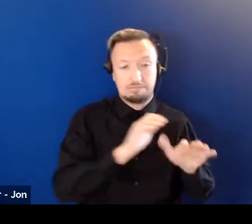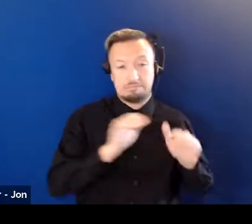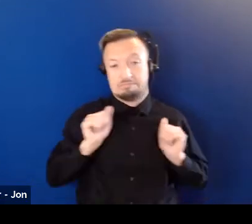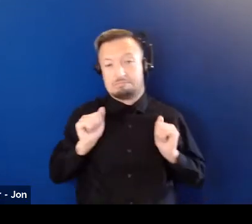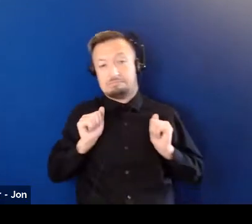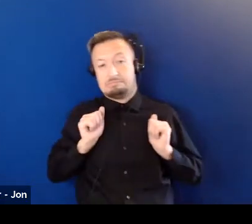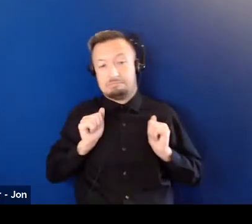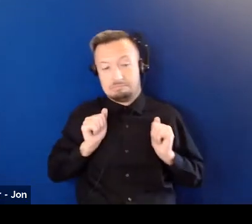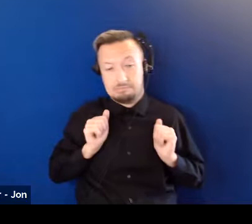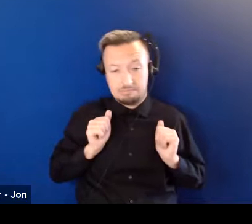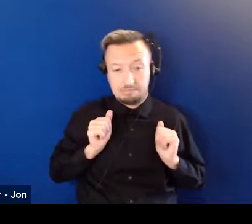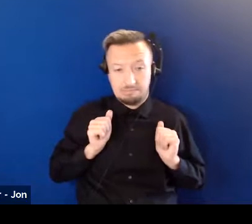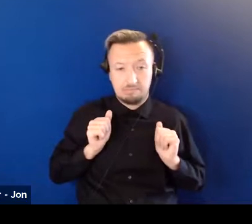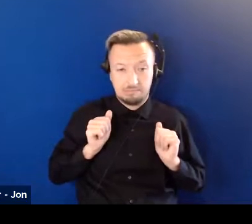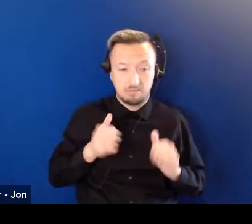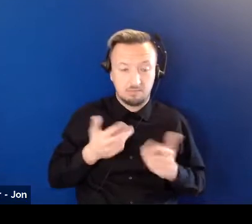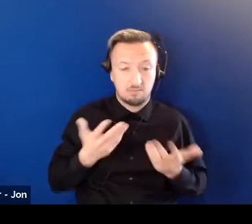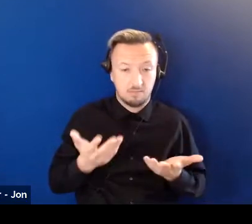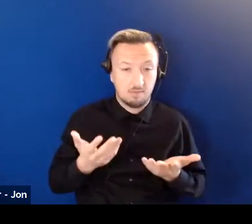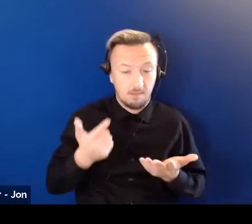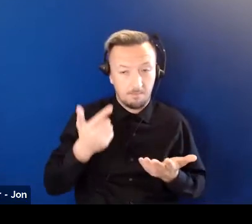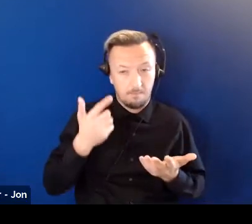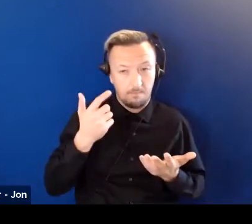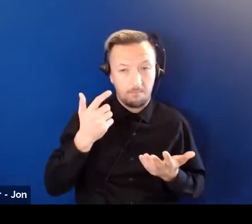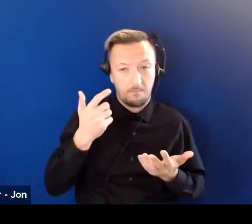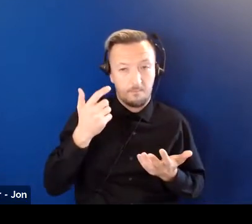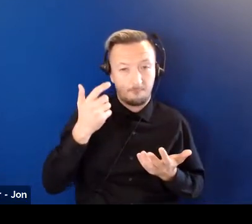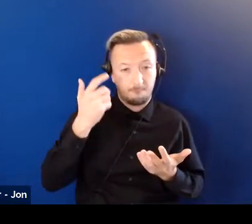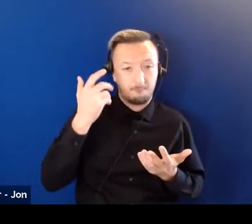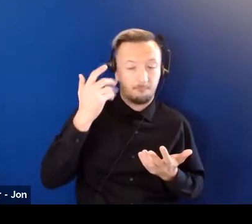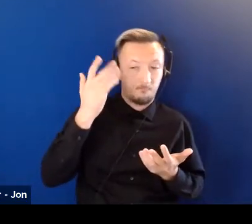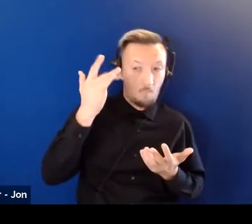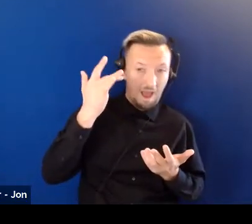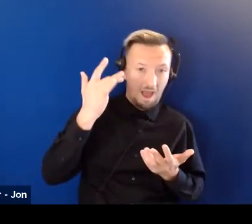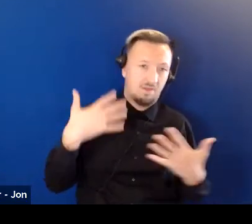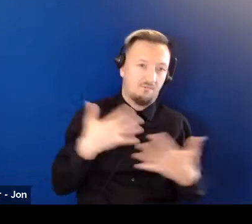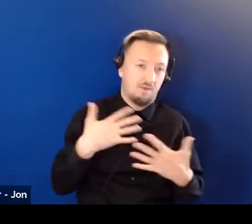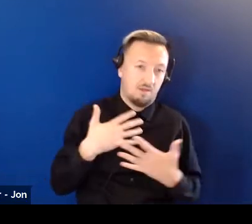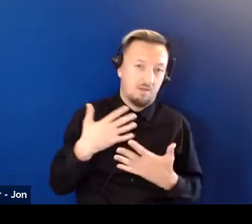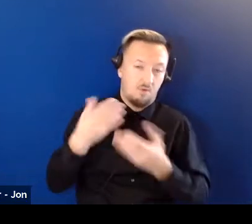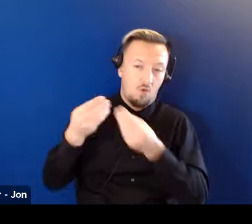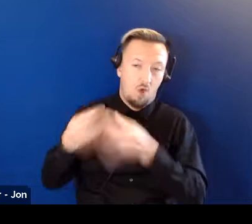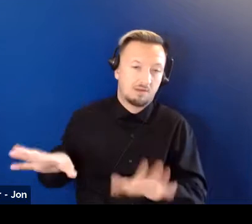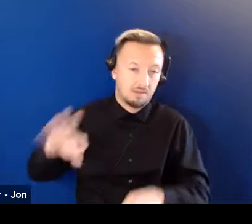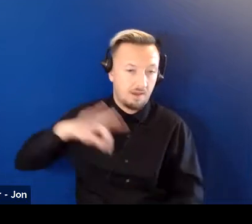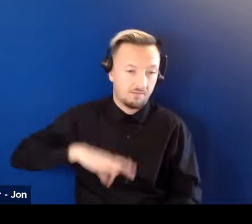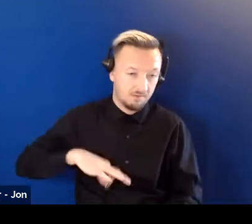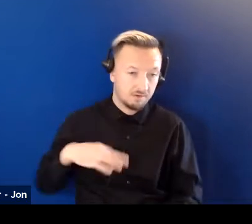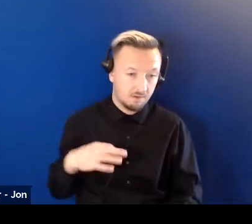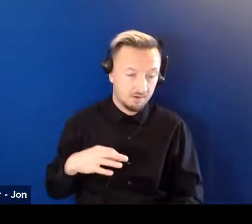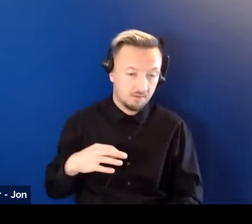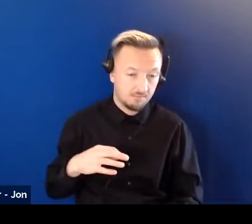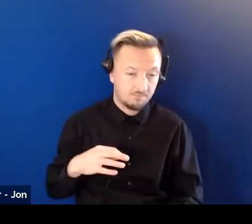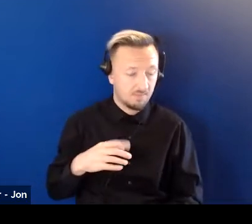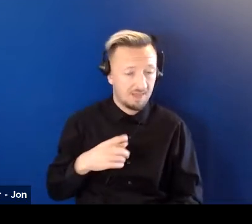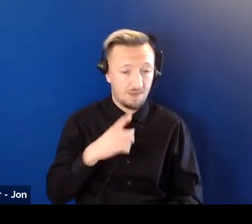being relegated to poverty just to have your basic needs met into being